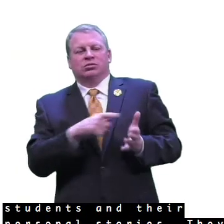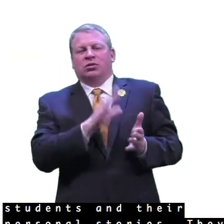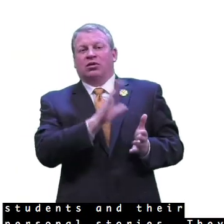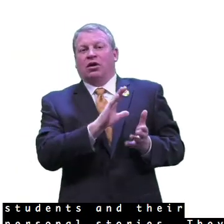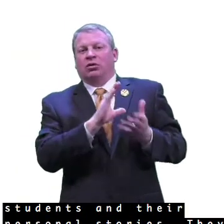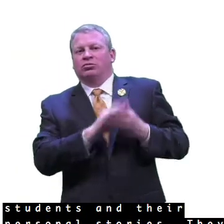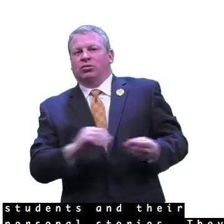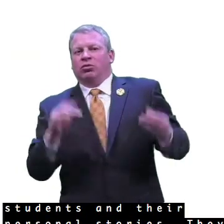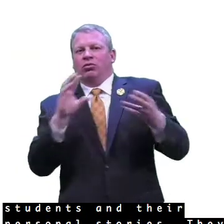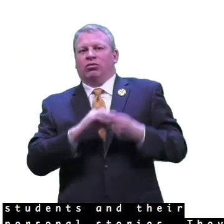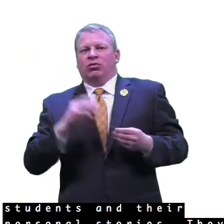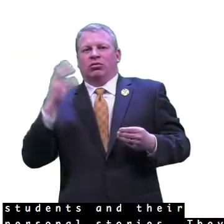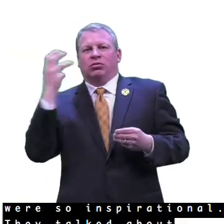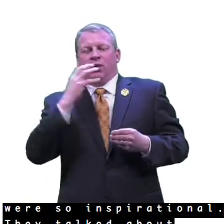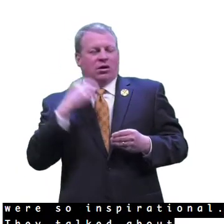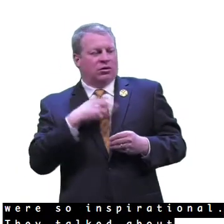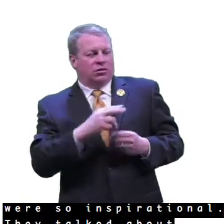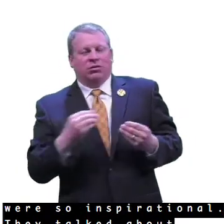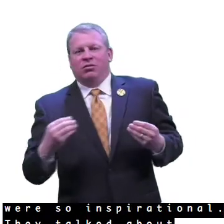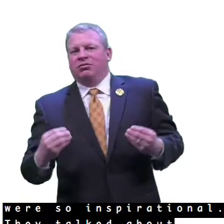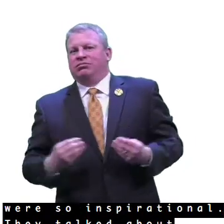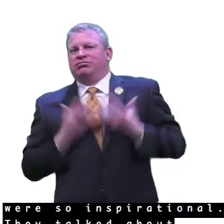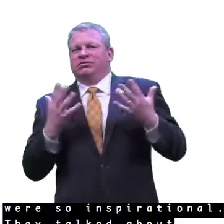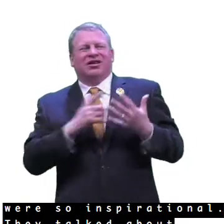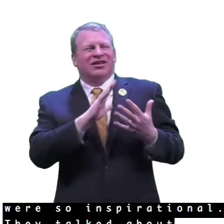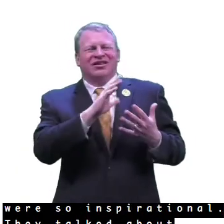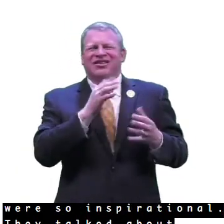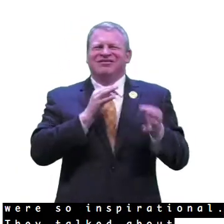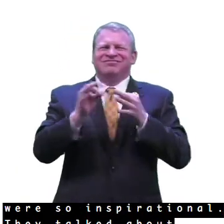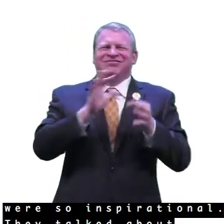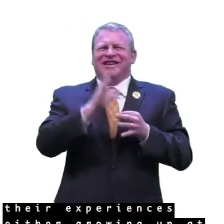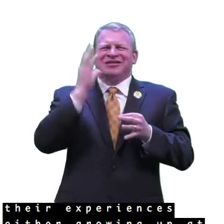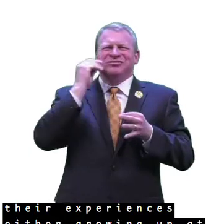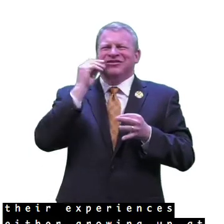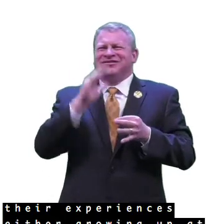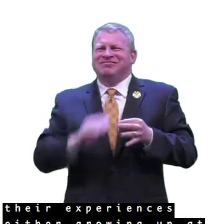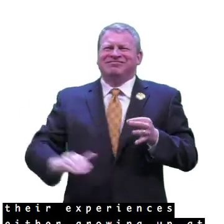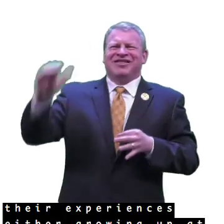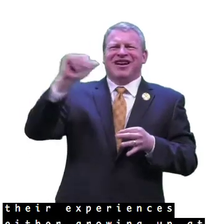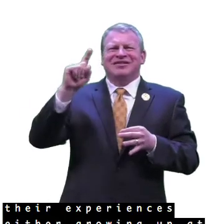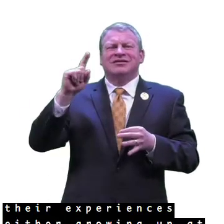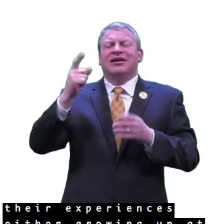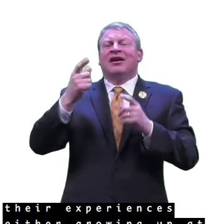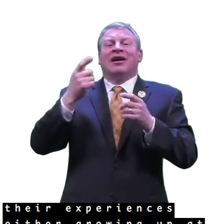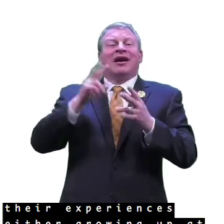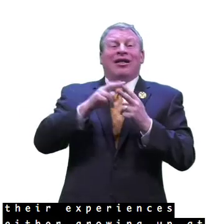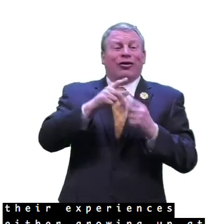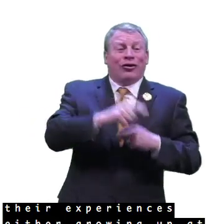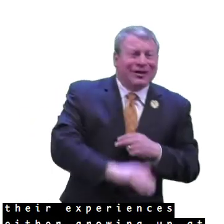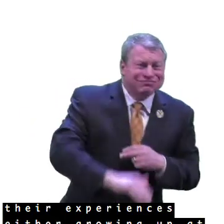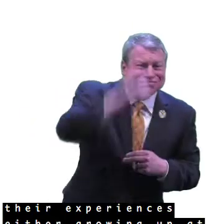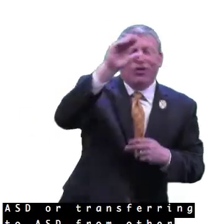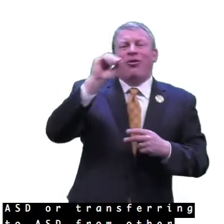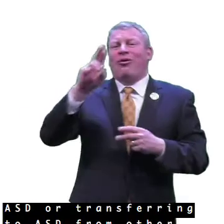and their personal stories. They were so inspirational. They talked about their experiences either growing up at ASD